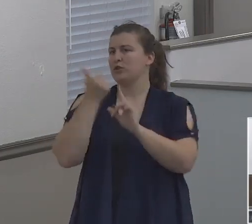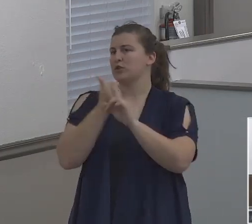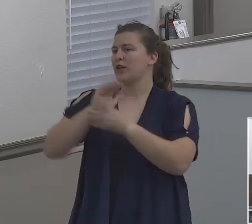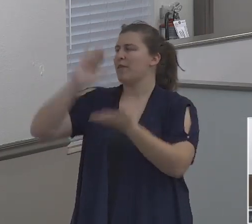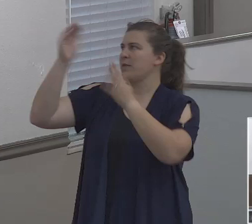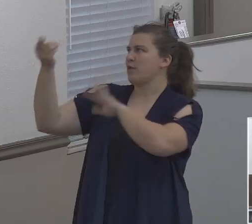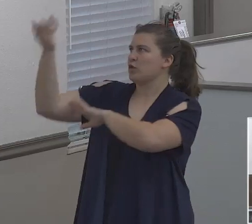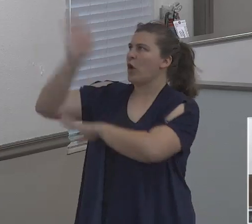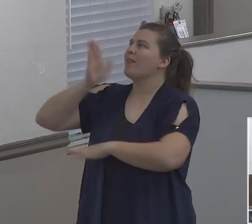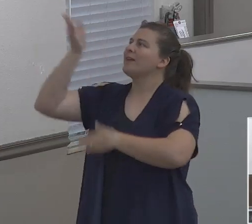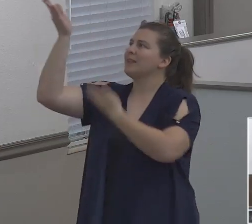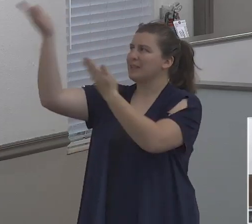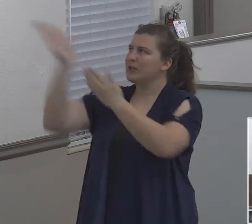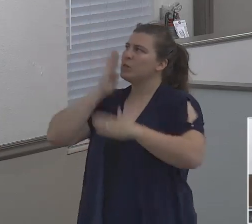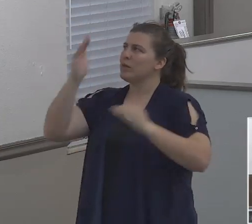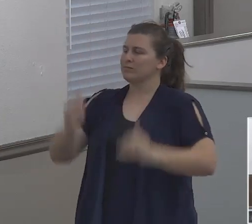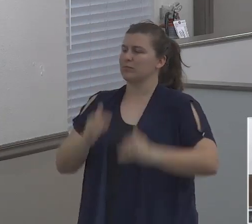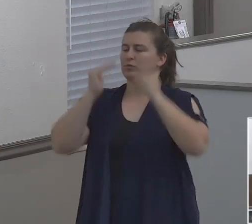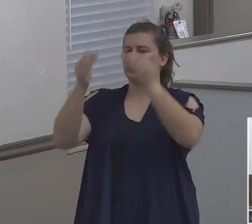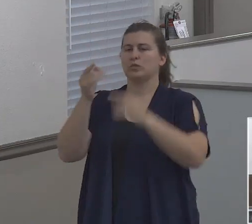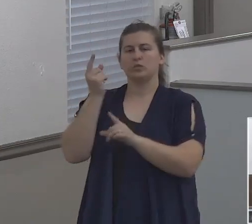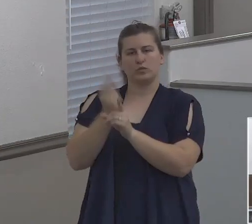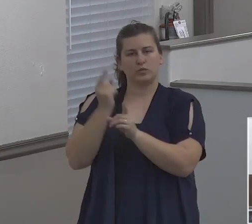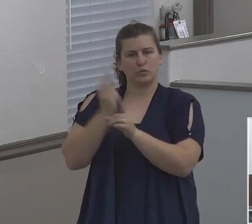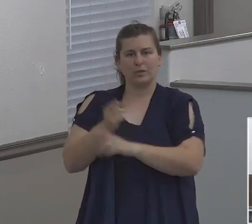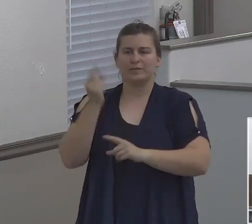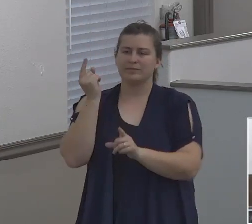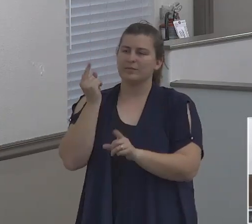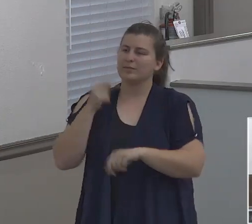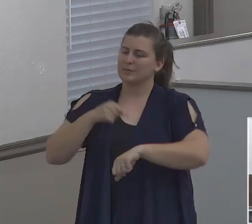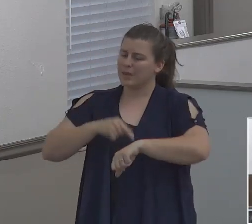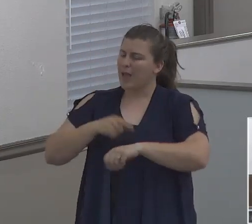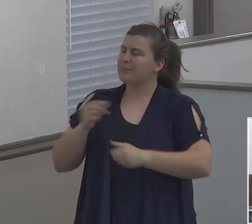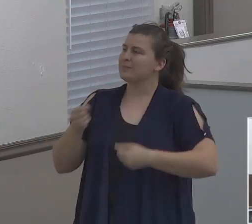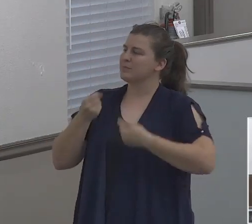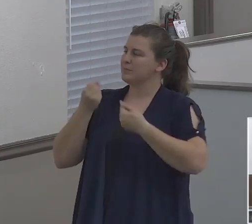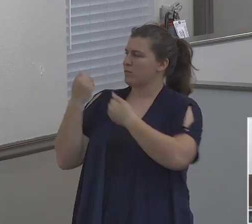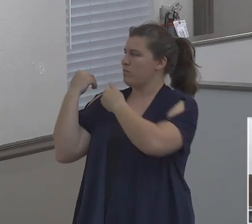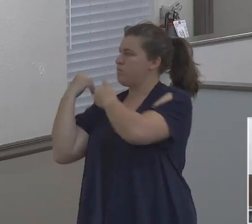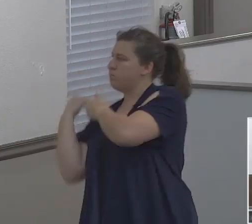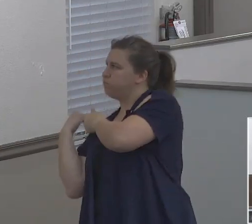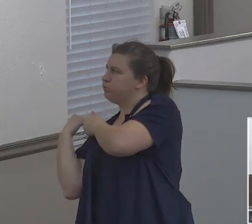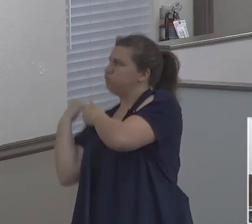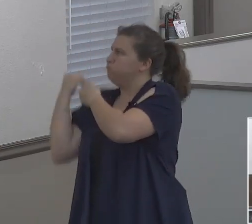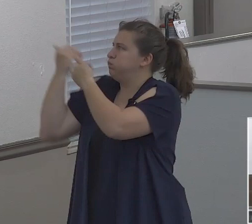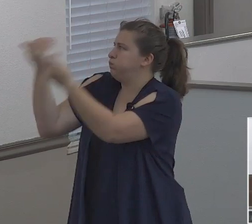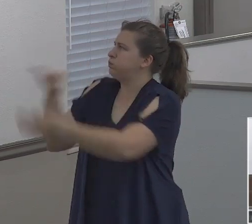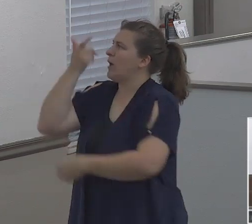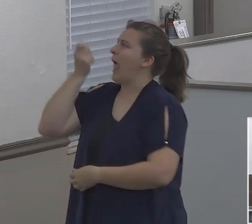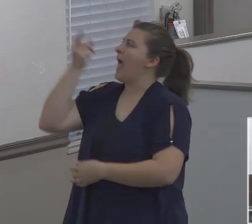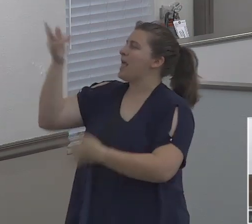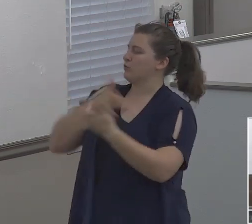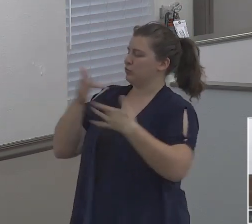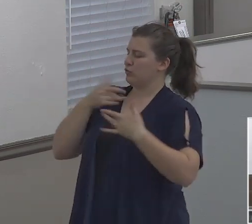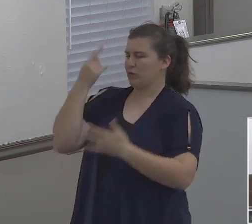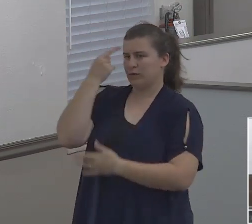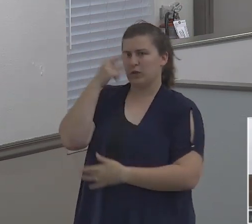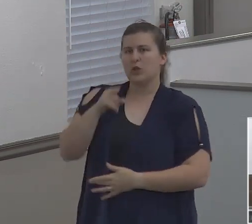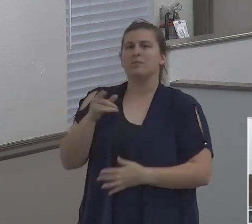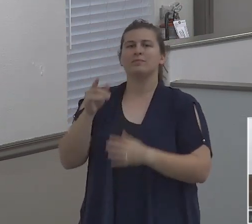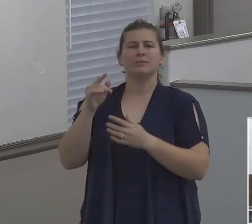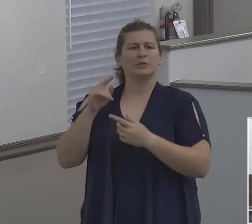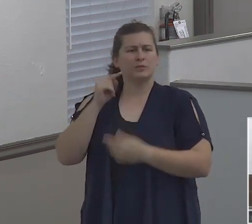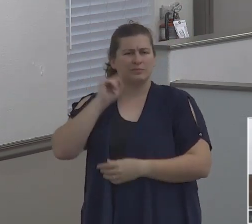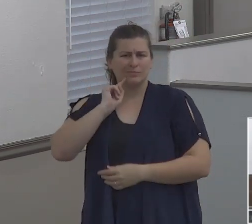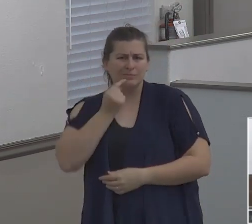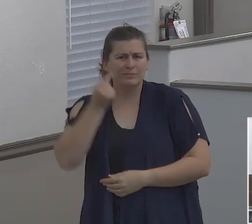yourselves, therefore, under the mighty hand of God, that He may exalt you in due time, casting all your care upon Him, for He careth for